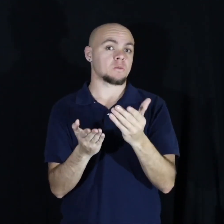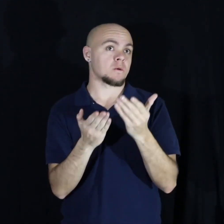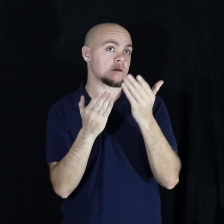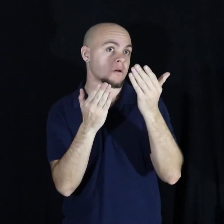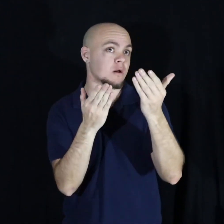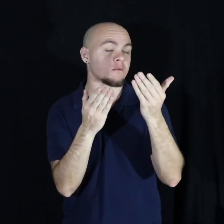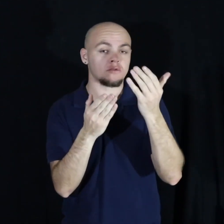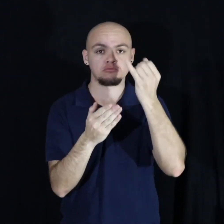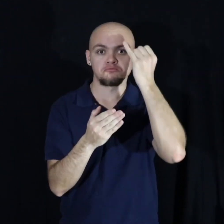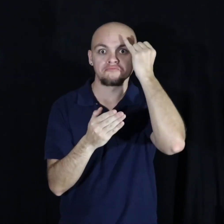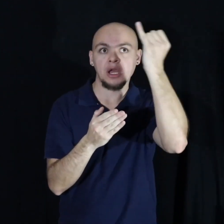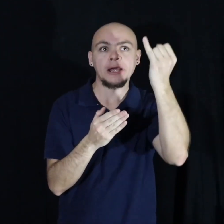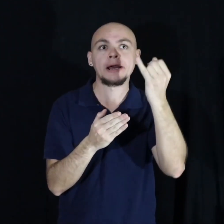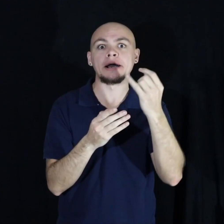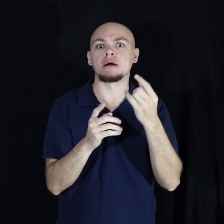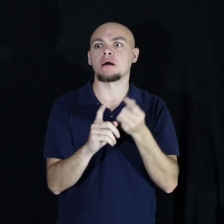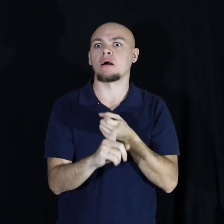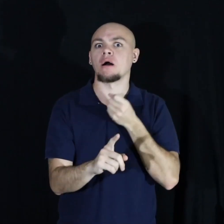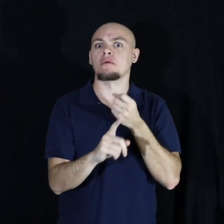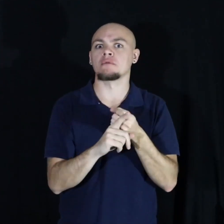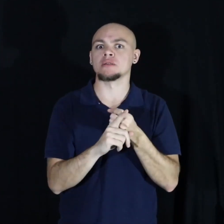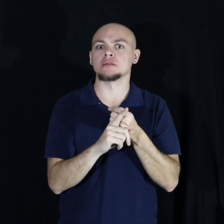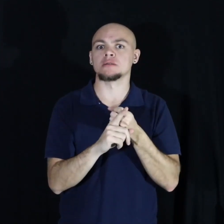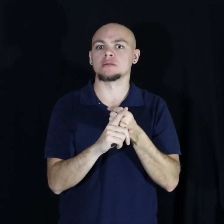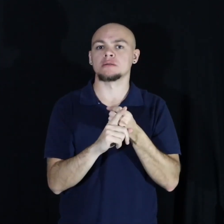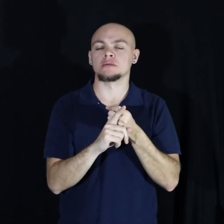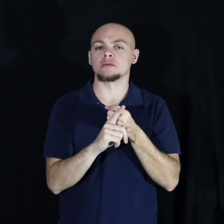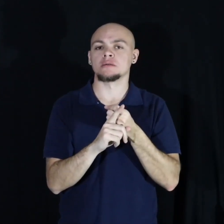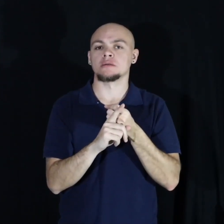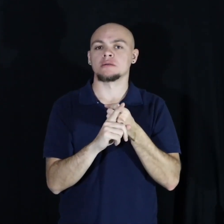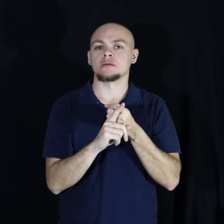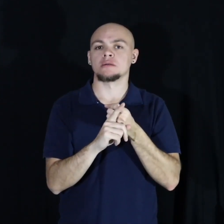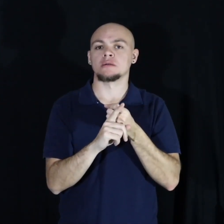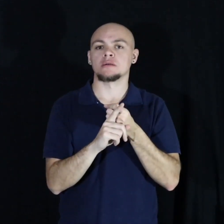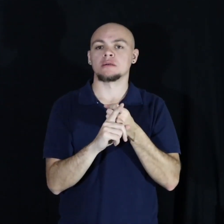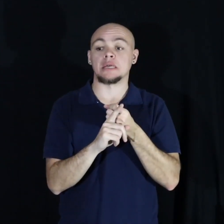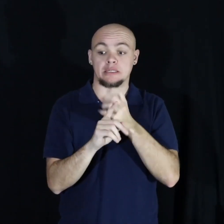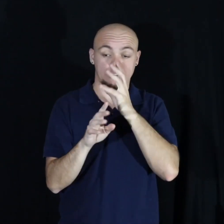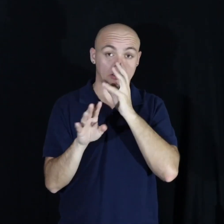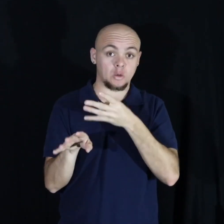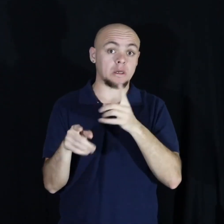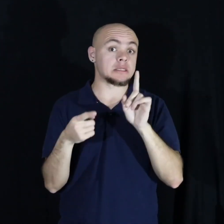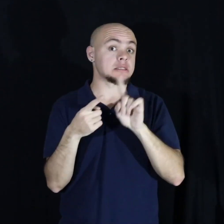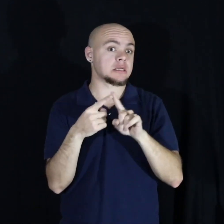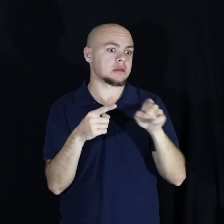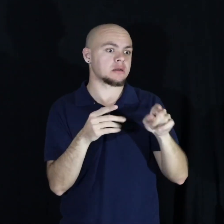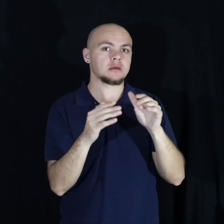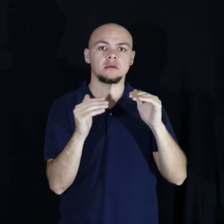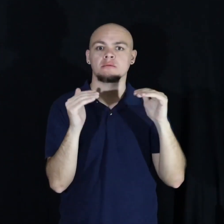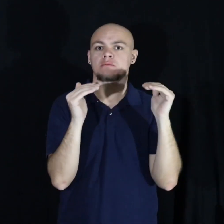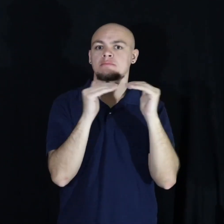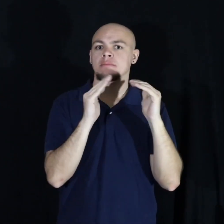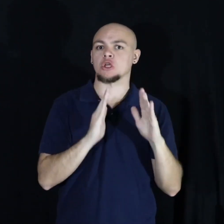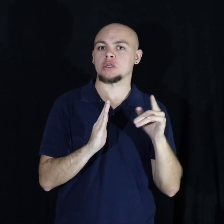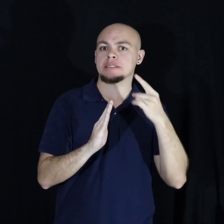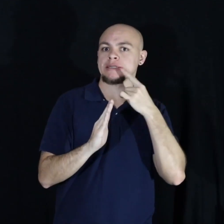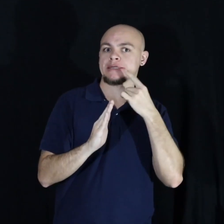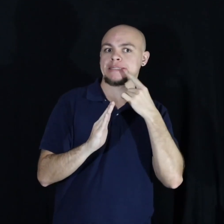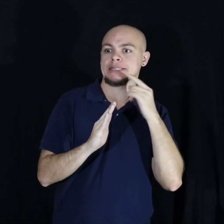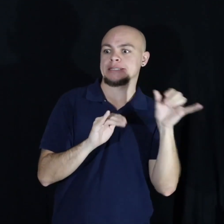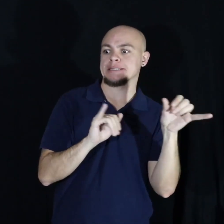and thoughts, all of a sudden, it's ignored until one of your colleagues says the same thing, and it's an aha